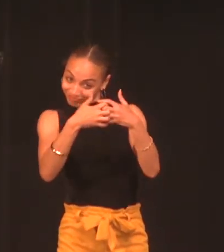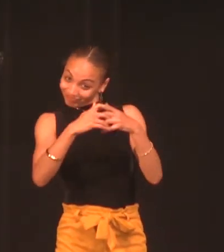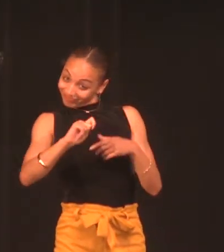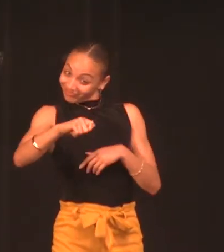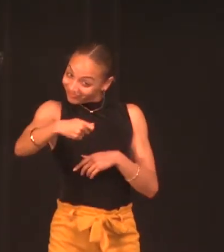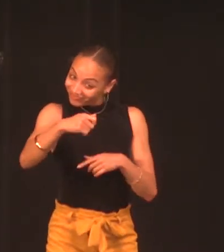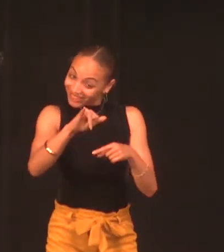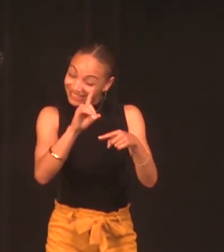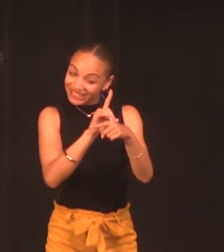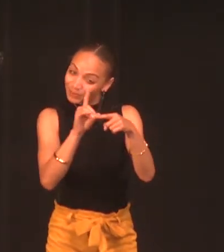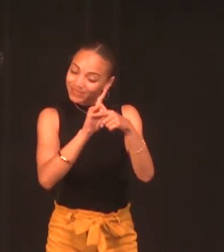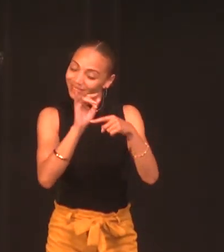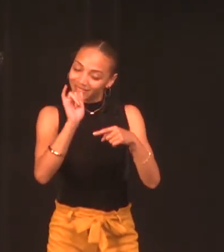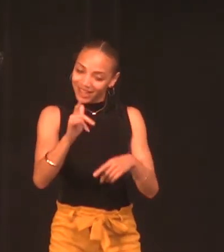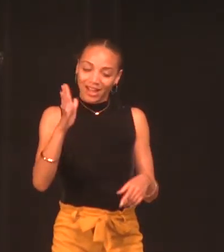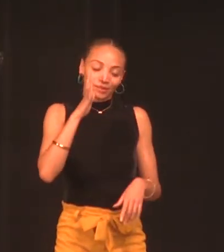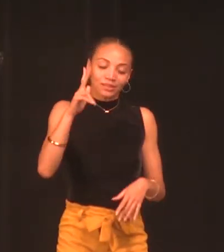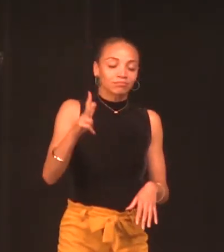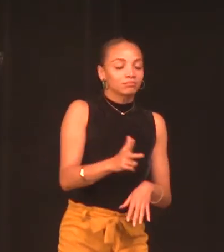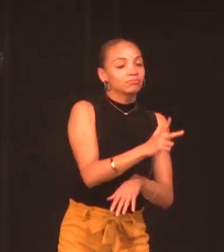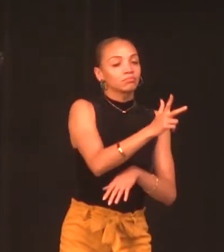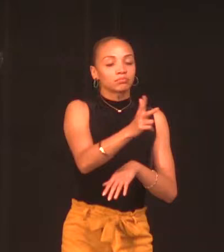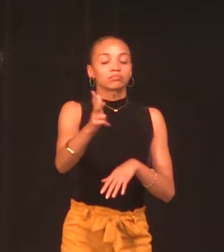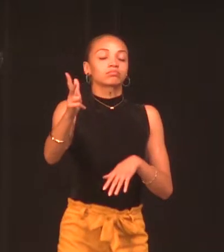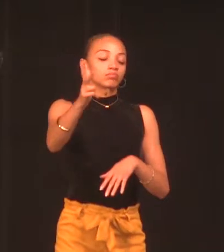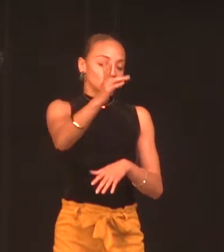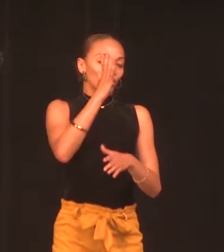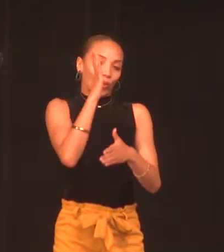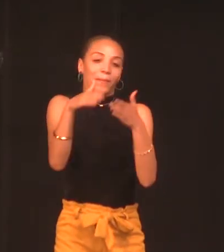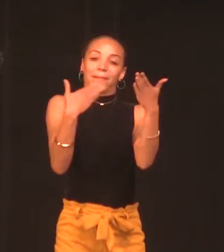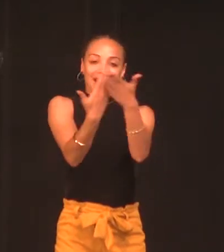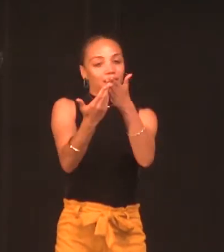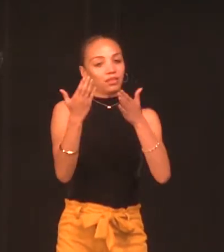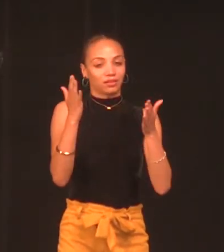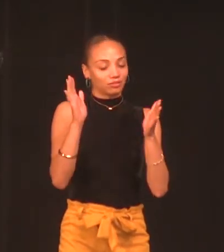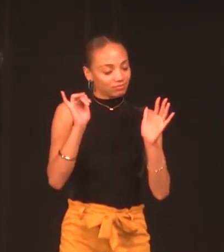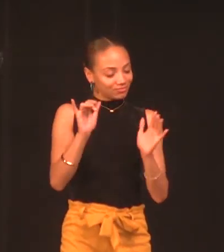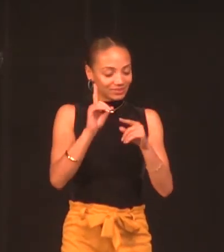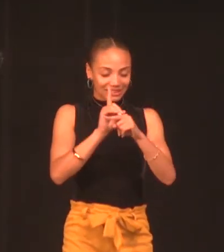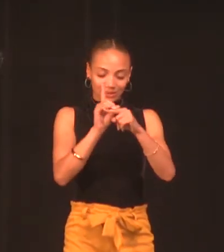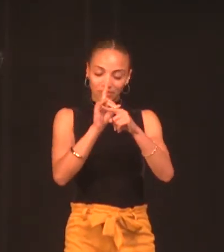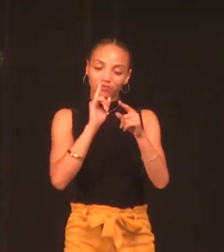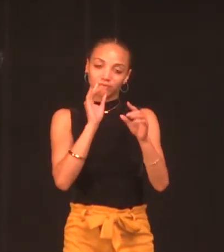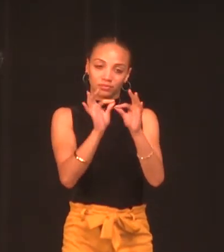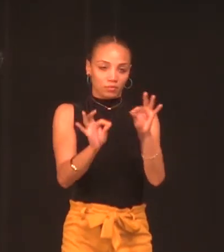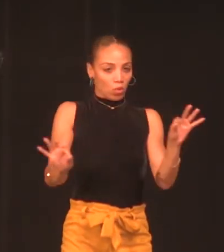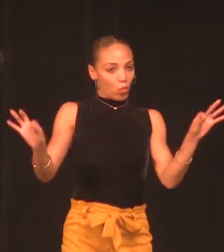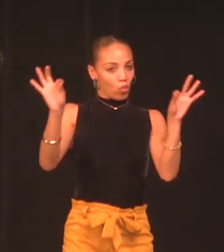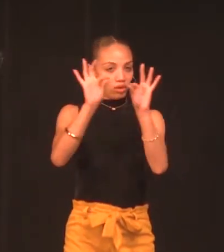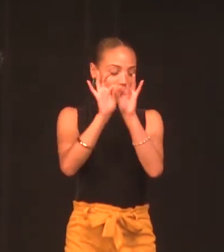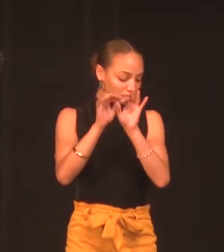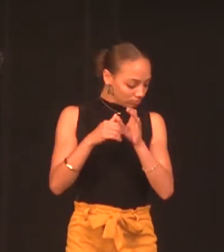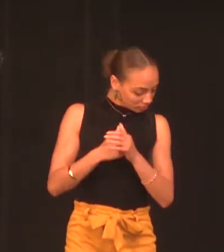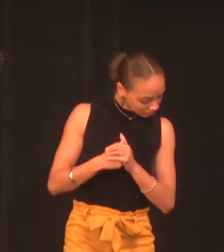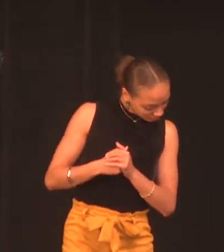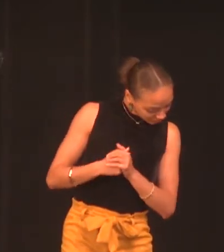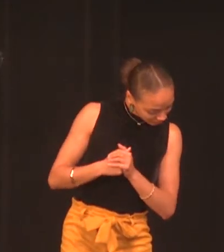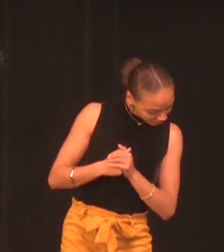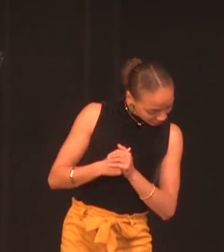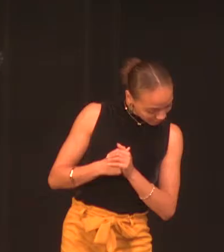Remember, I mentioned that engine, that the engine of your vehicle needs to keep running, and that's your discipline. Just